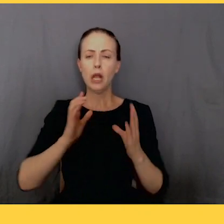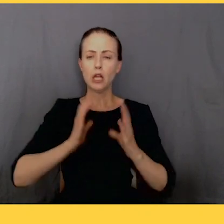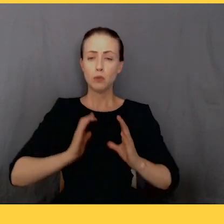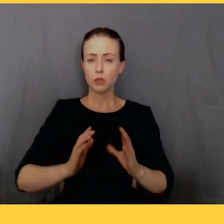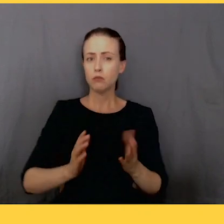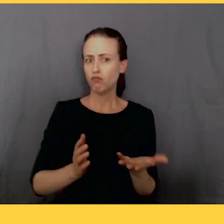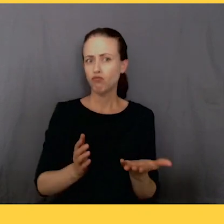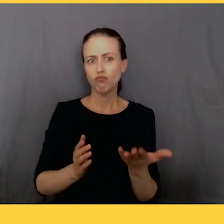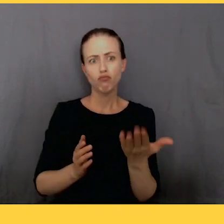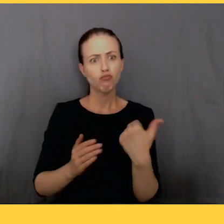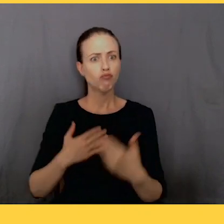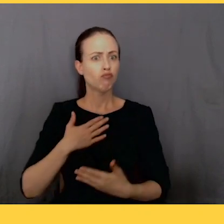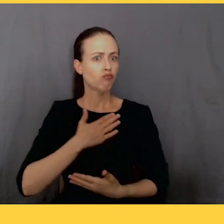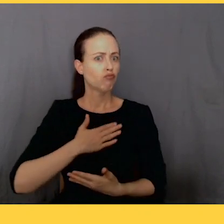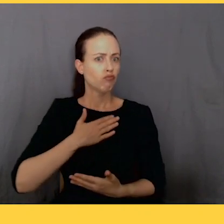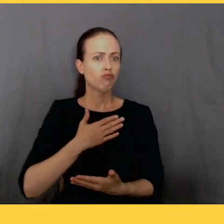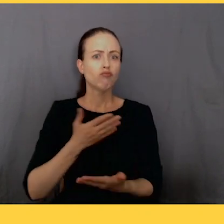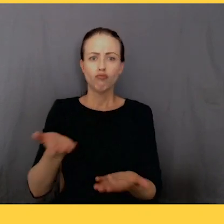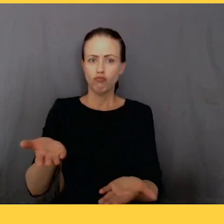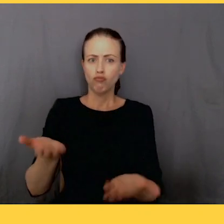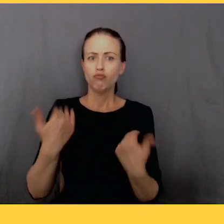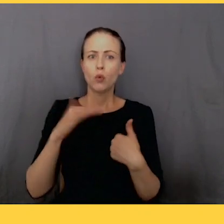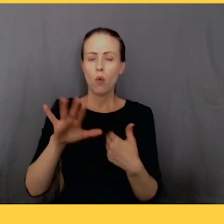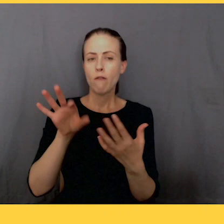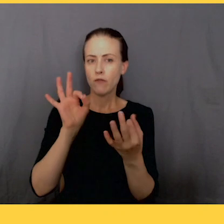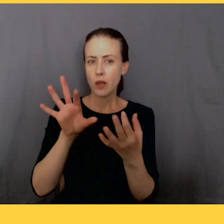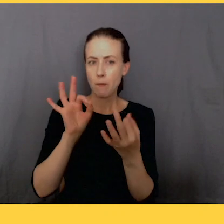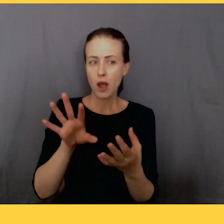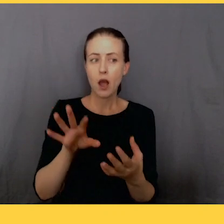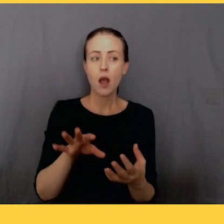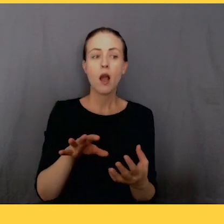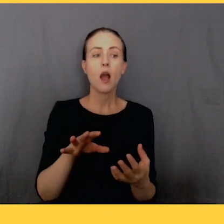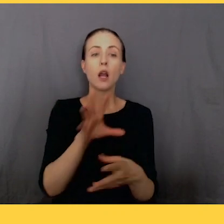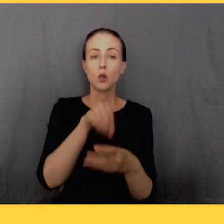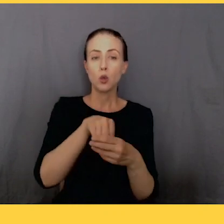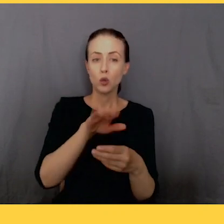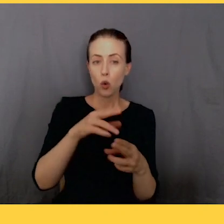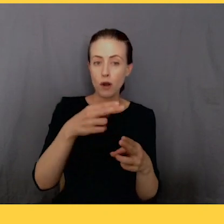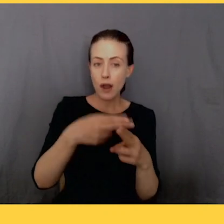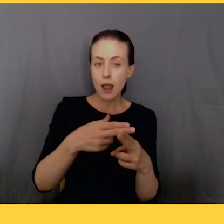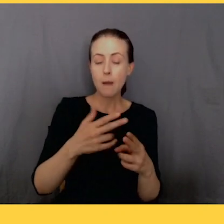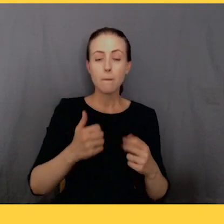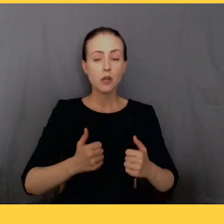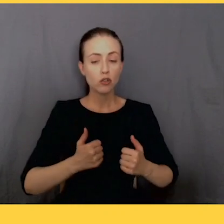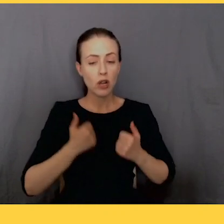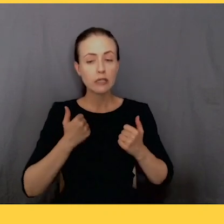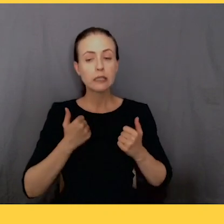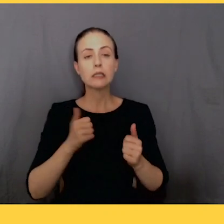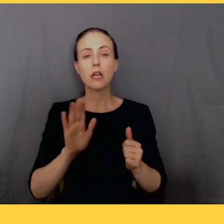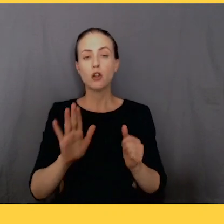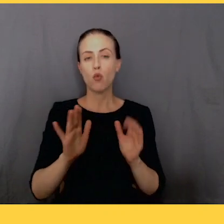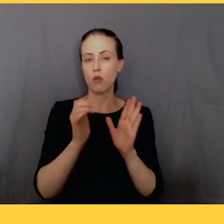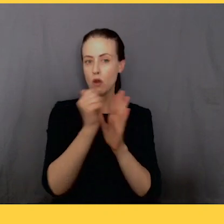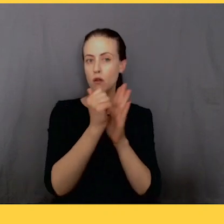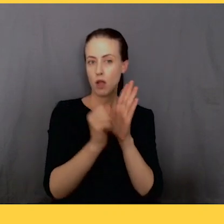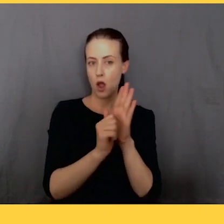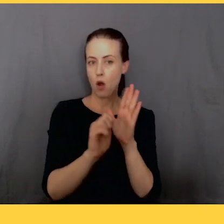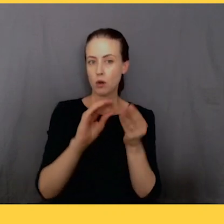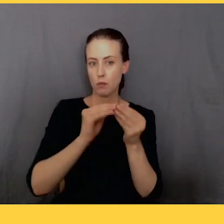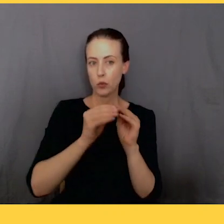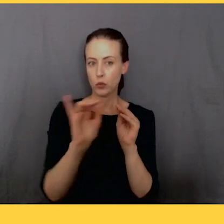please provide us some specific feedback. Name and addresses or service accounts will help us get to where we need to